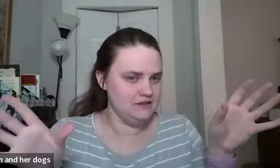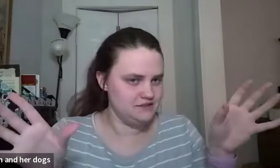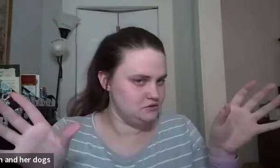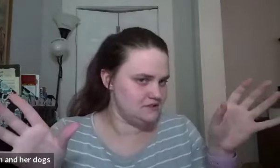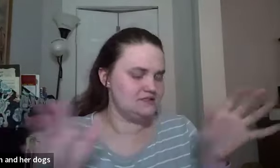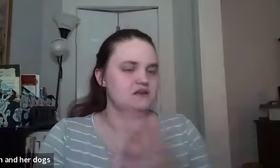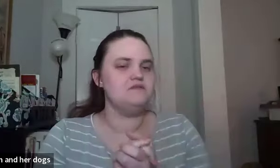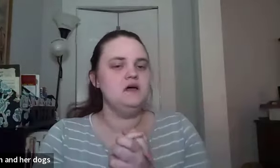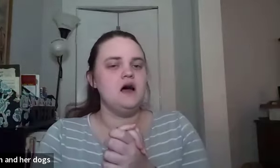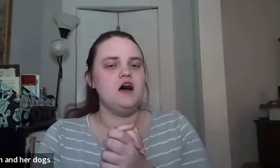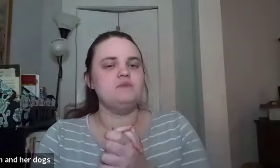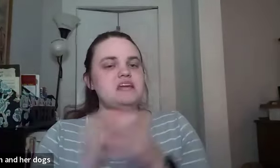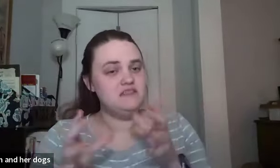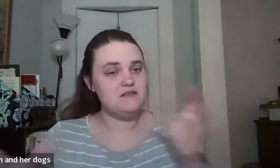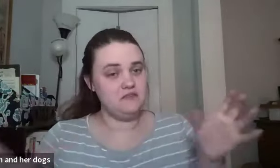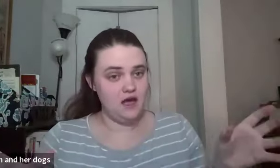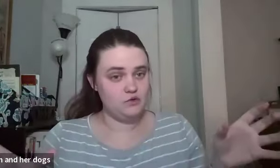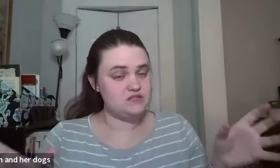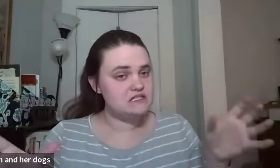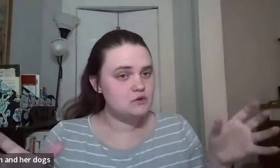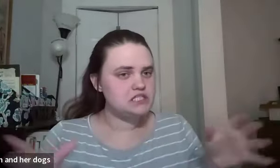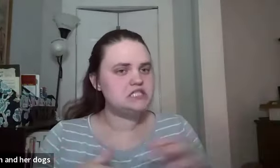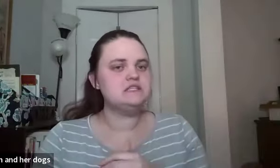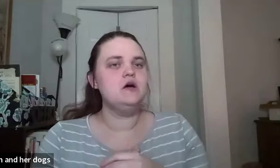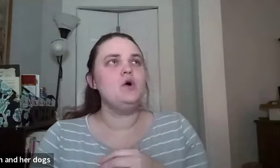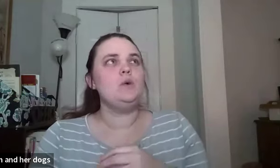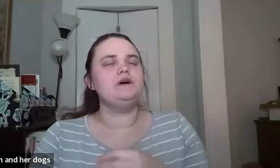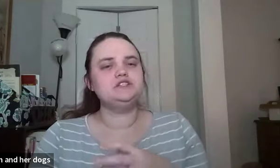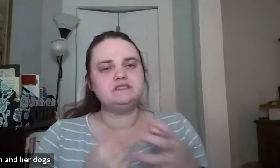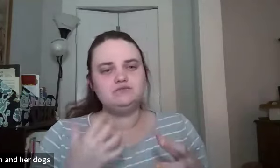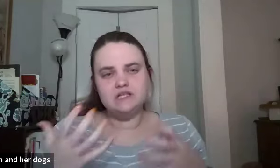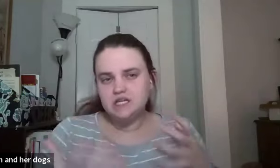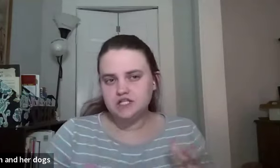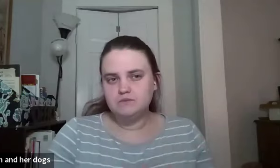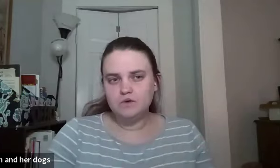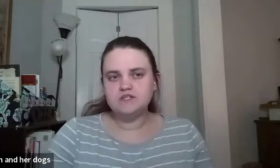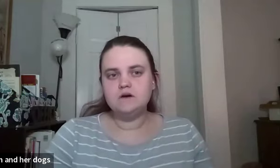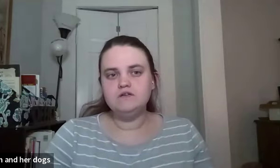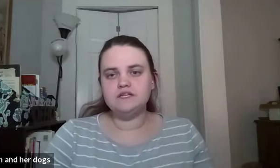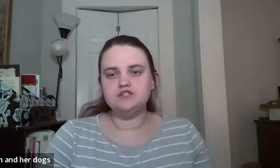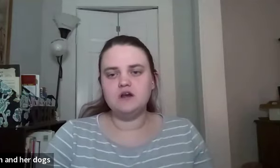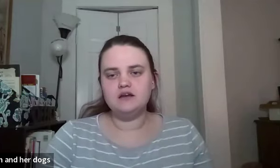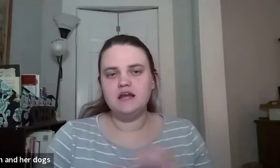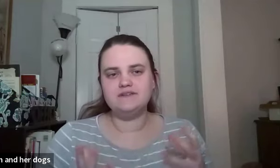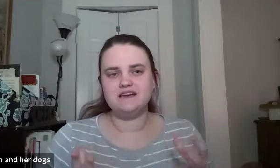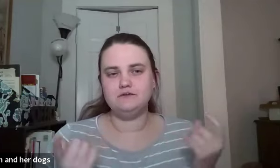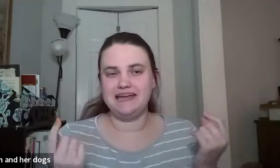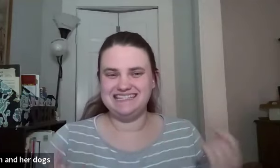like students and stuff. But anything like that, those kinds of questions, what you're really gonna do more so of is you're not gonna have a sign for that